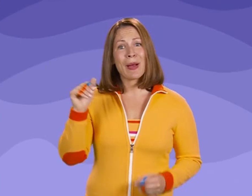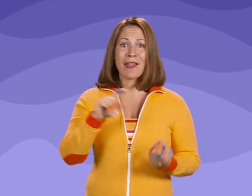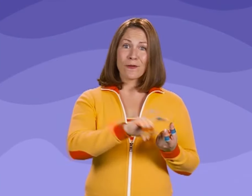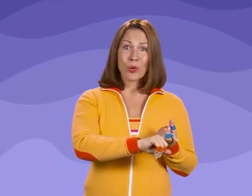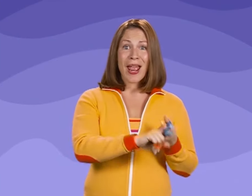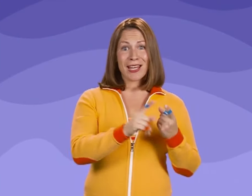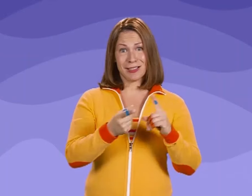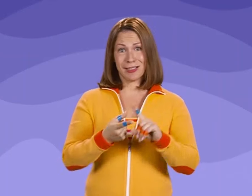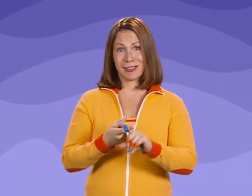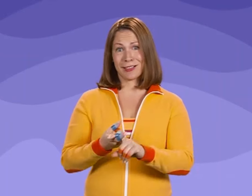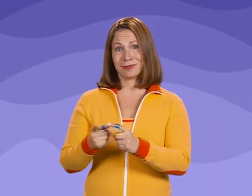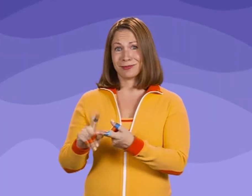Goodbye, friends.